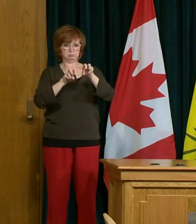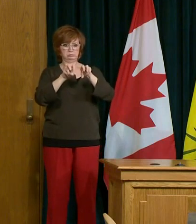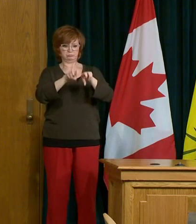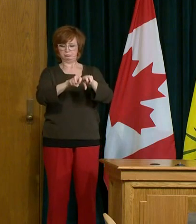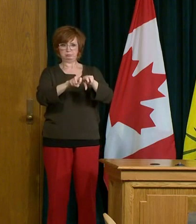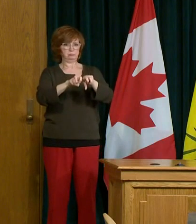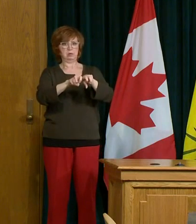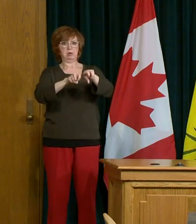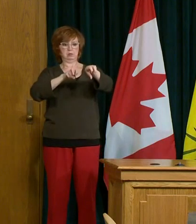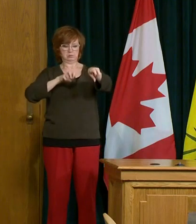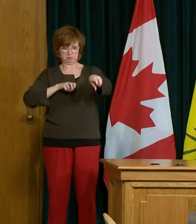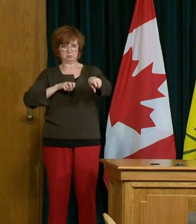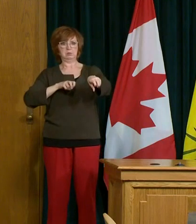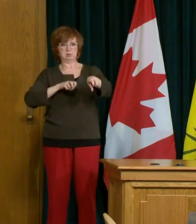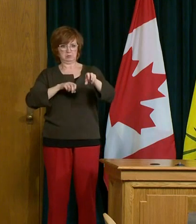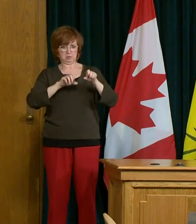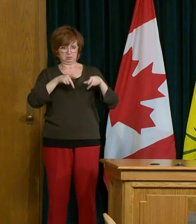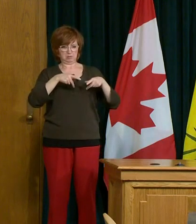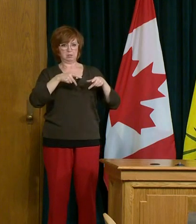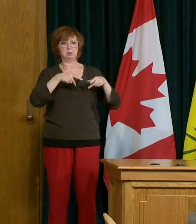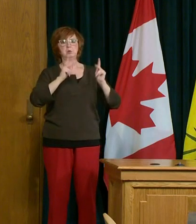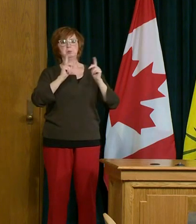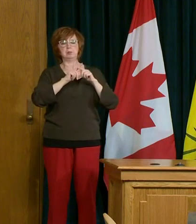those adjustments. And then, of course,